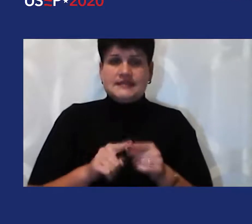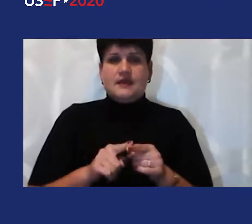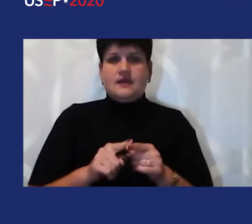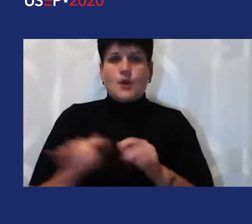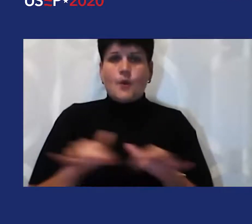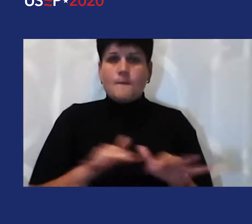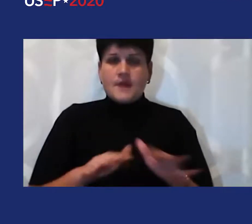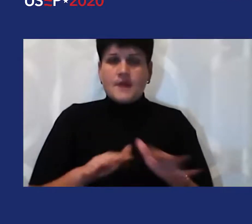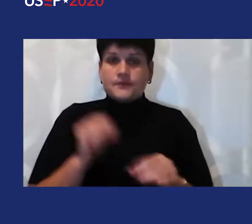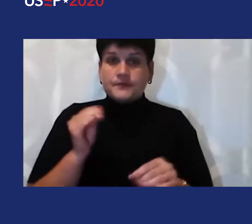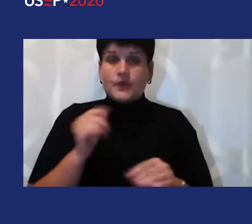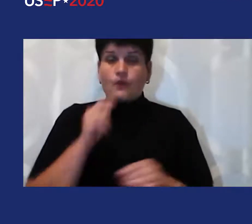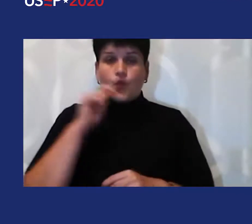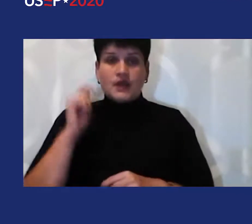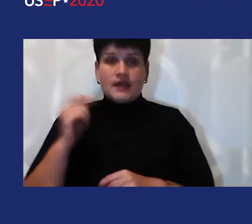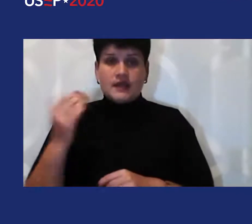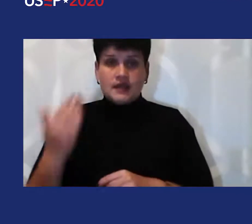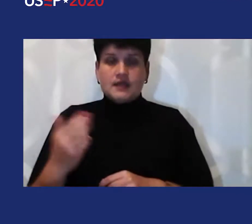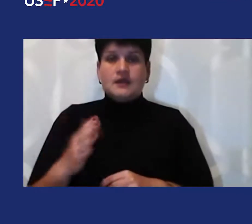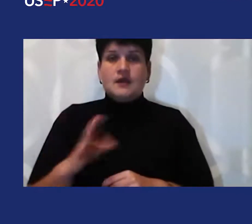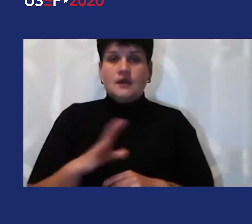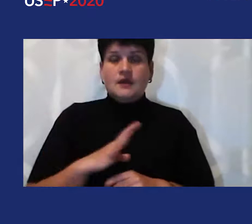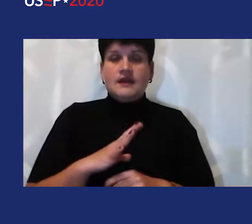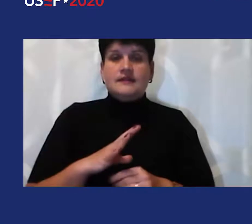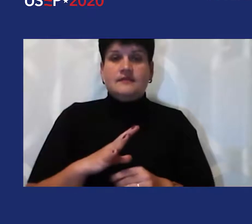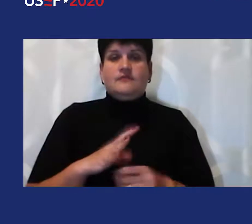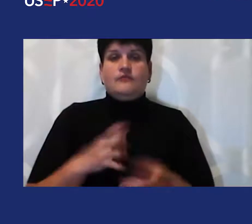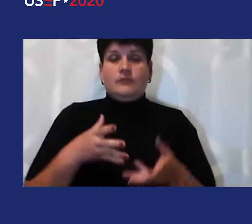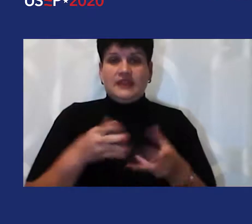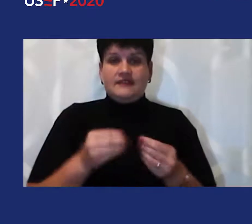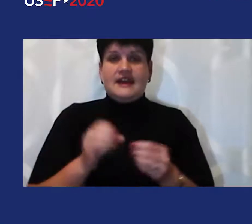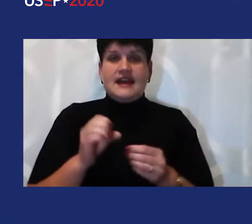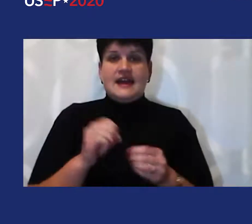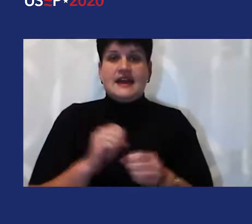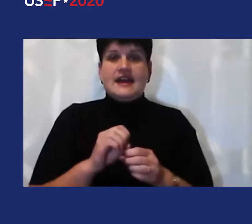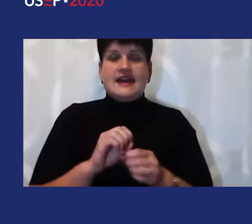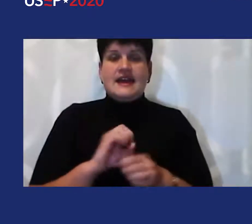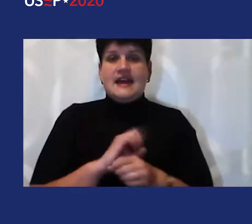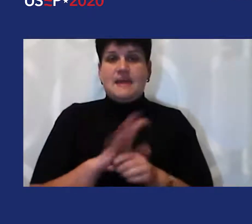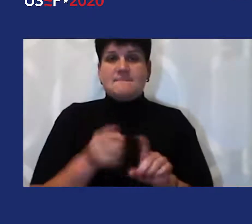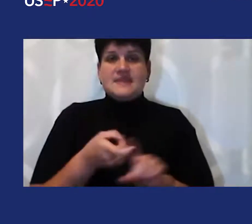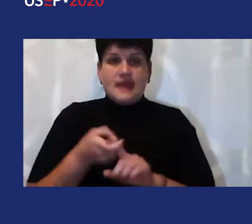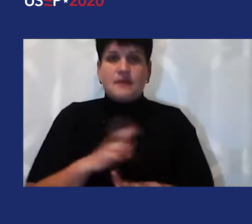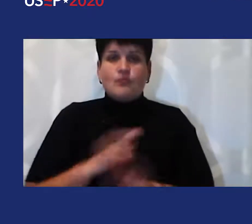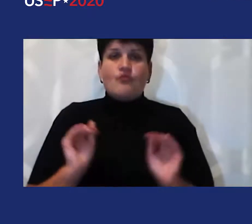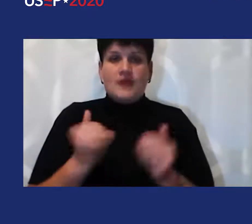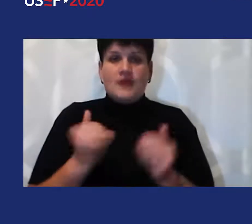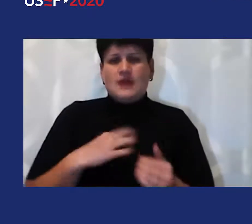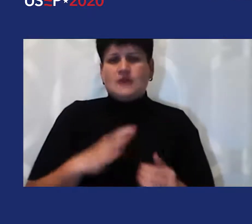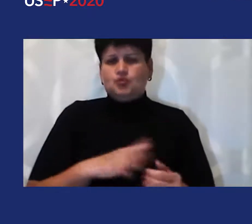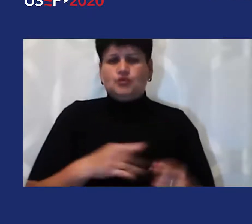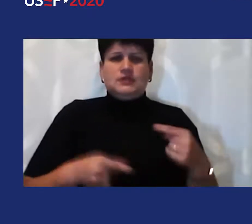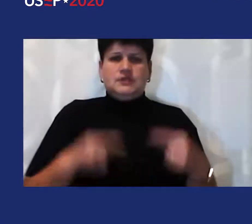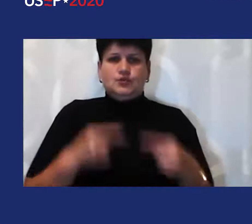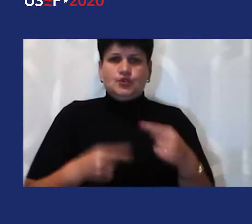of voting. In uh, Ukraine, such an impact was of a